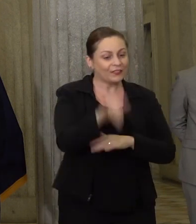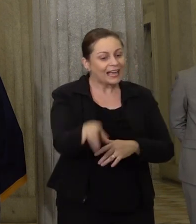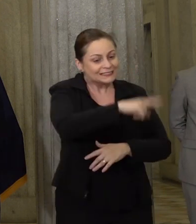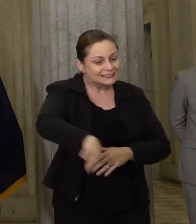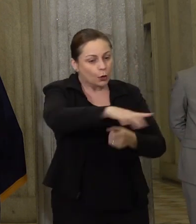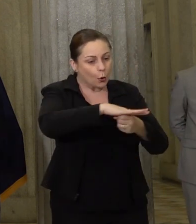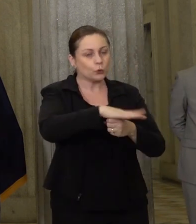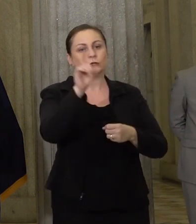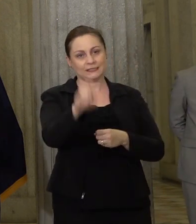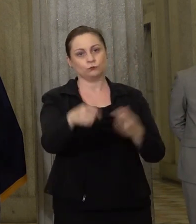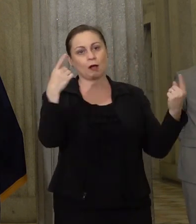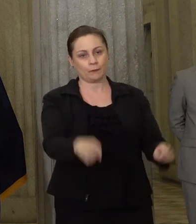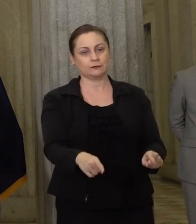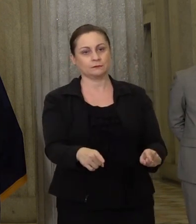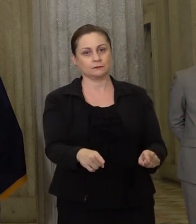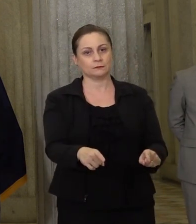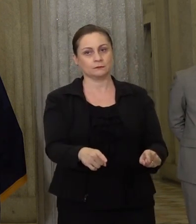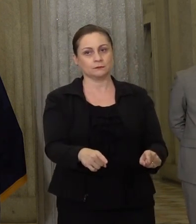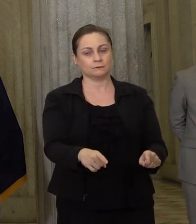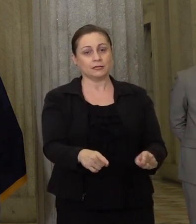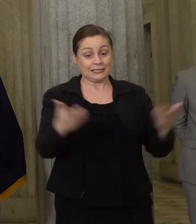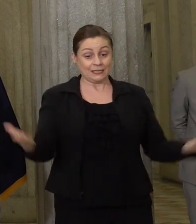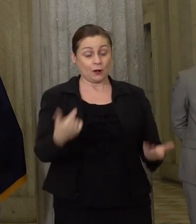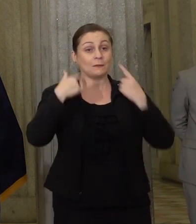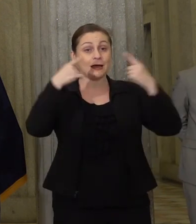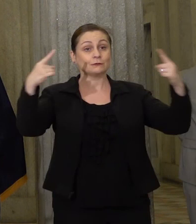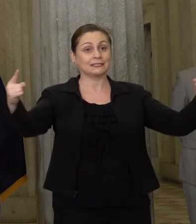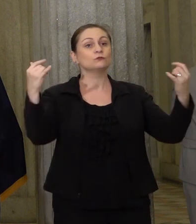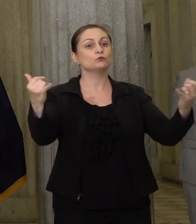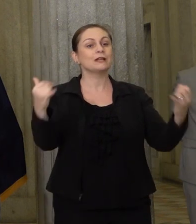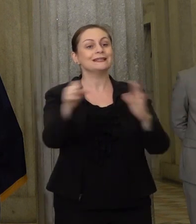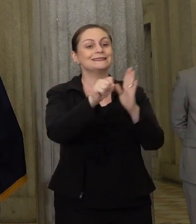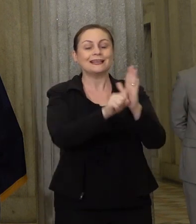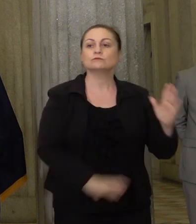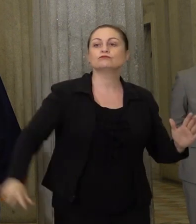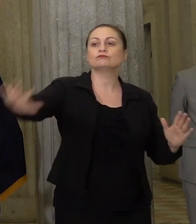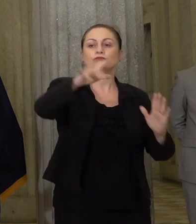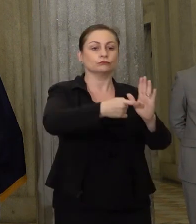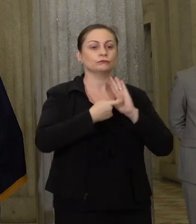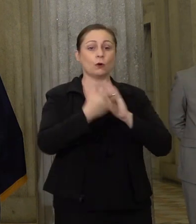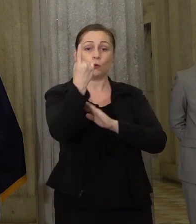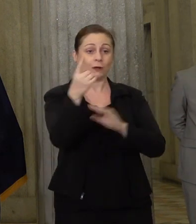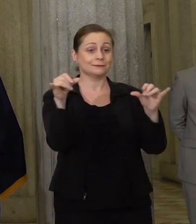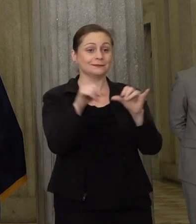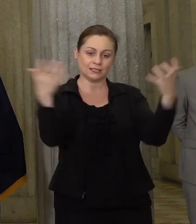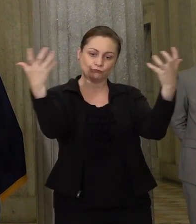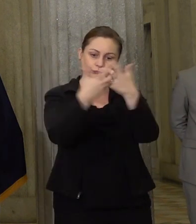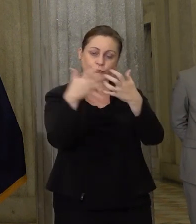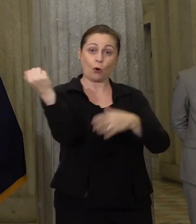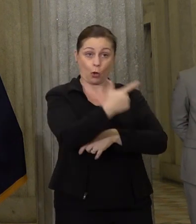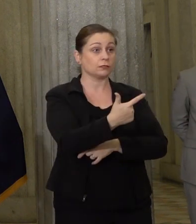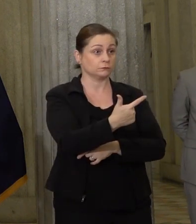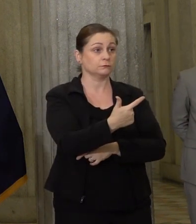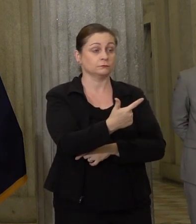that ought to be done. But this that I'm announcing today is a statewide mandate. One size does fit all. It can